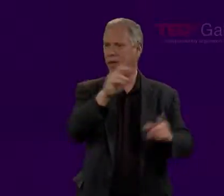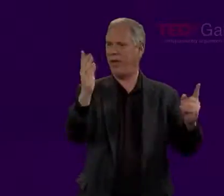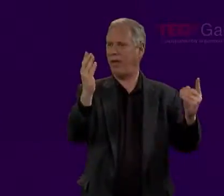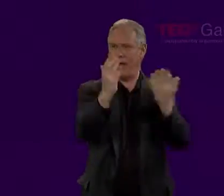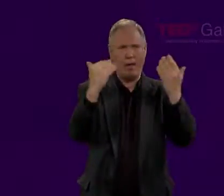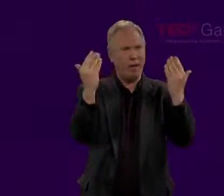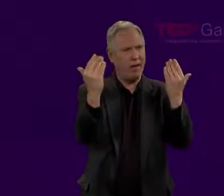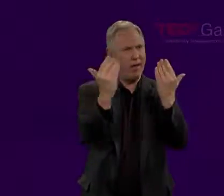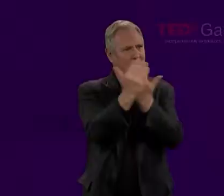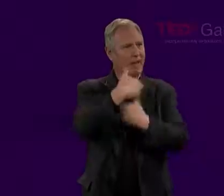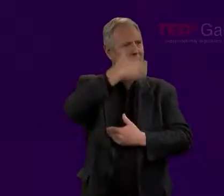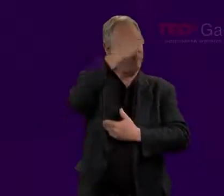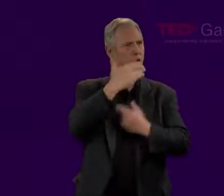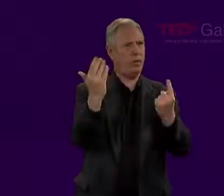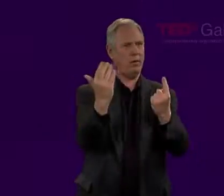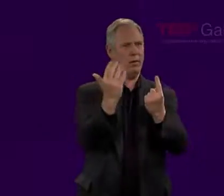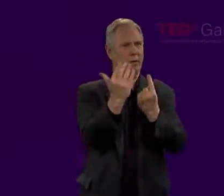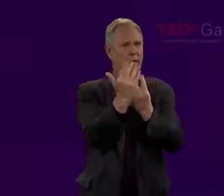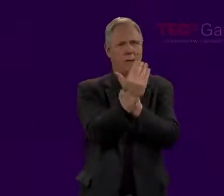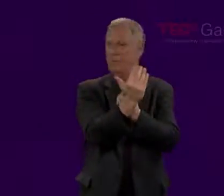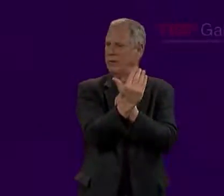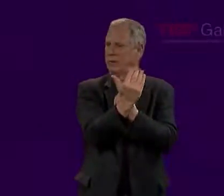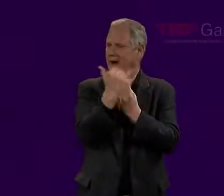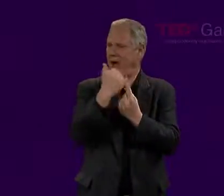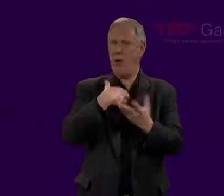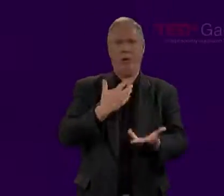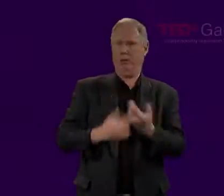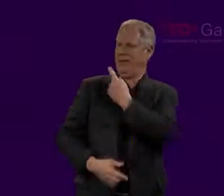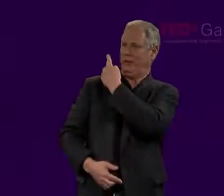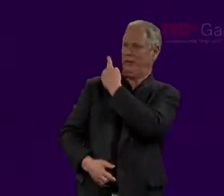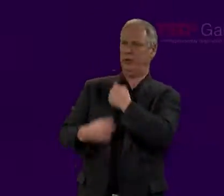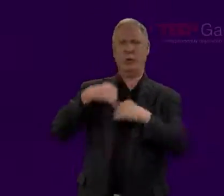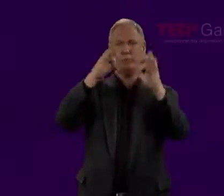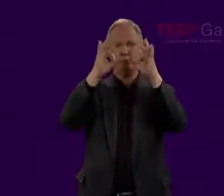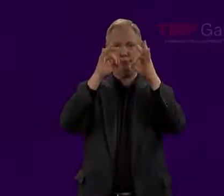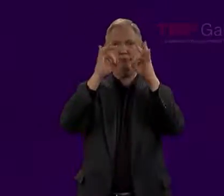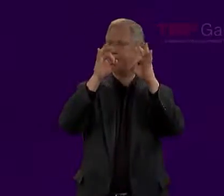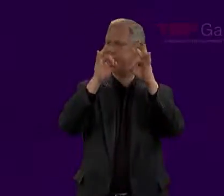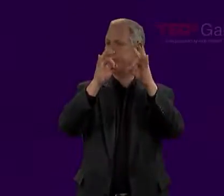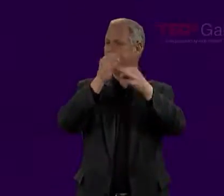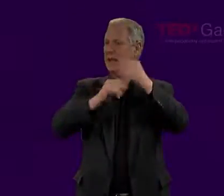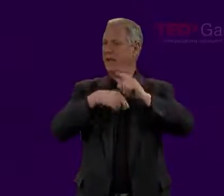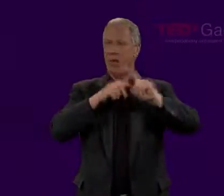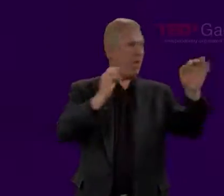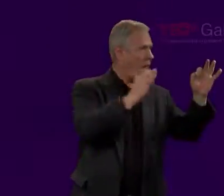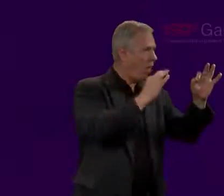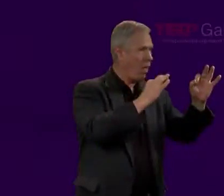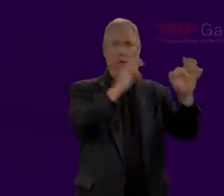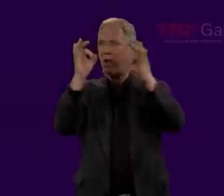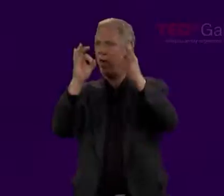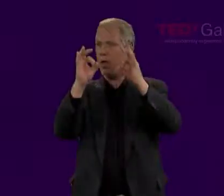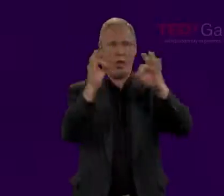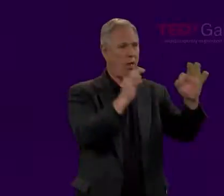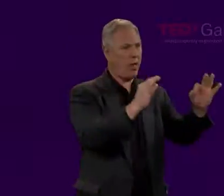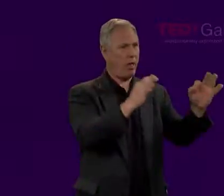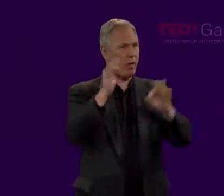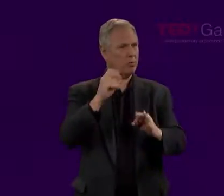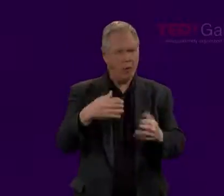presentation if you're looking back and forth between the presenter and the PowerPoint, but if you mesh them both together, your eyes aren't distracted between one and the